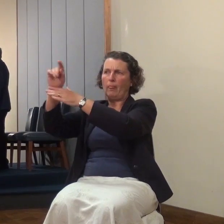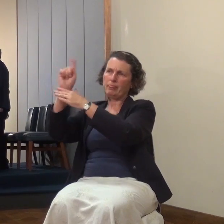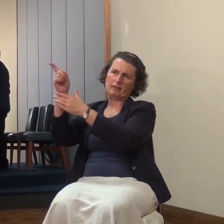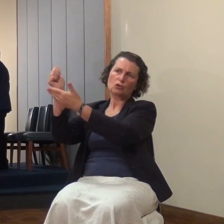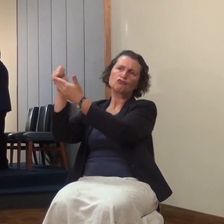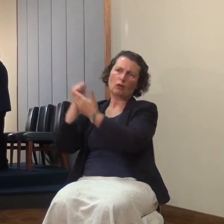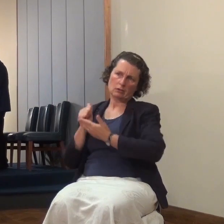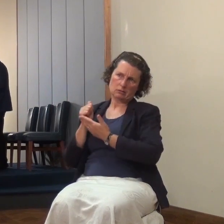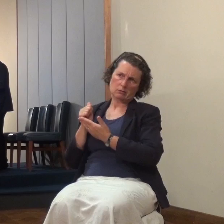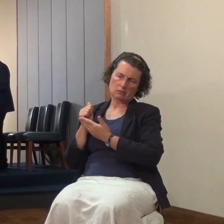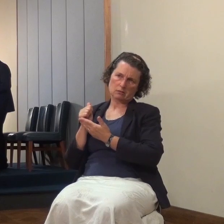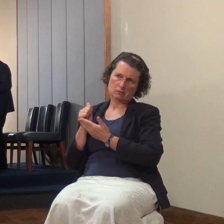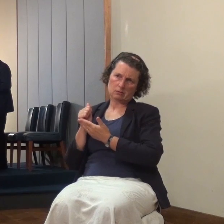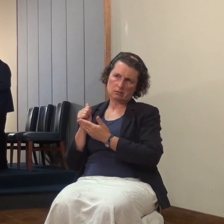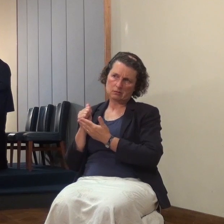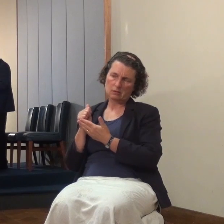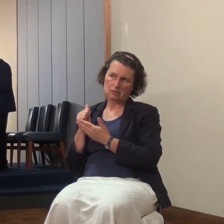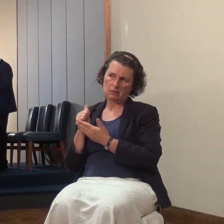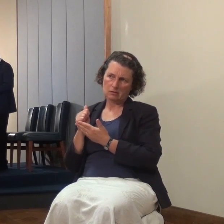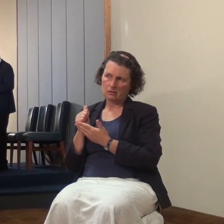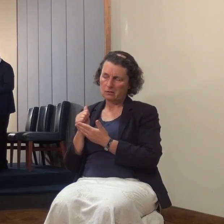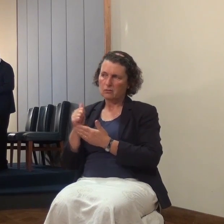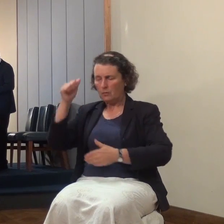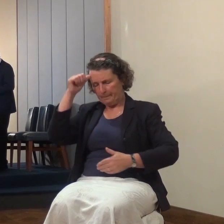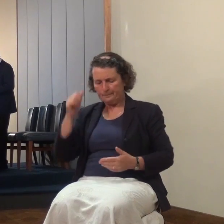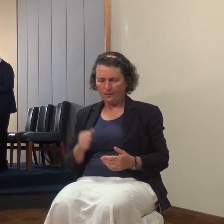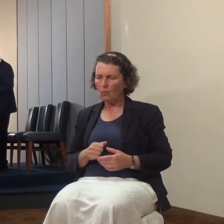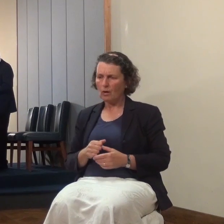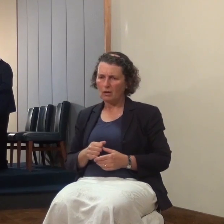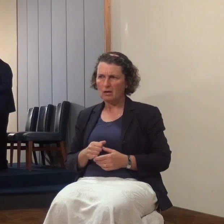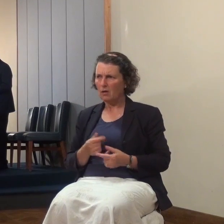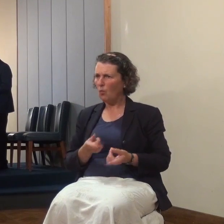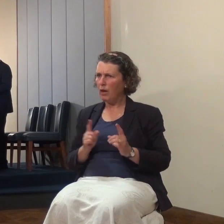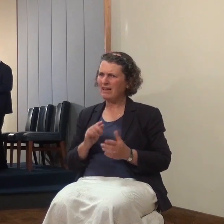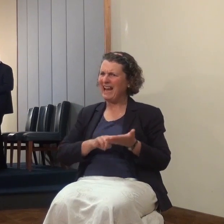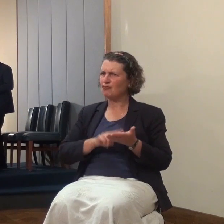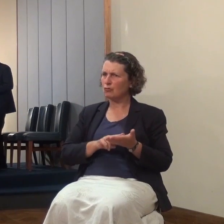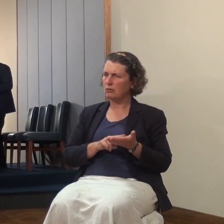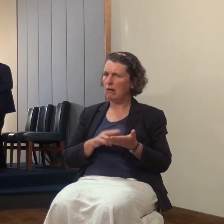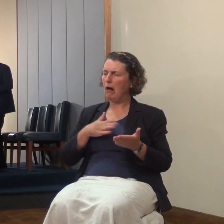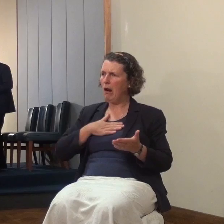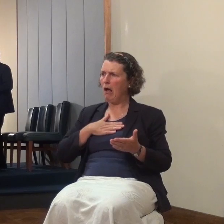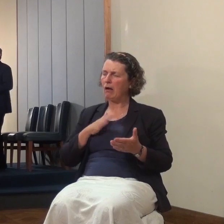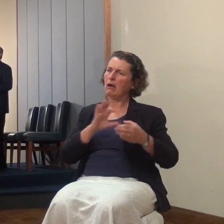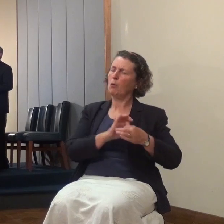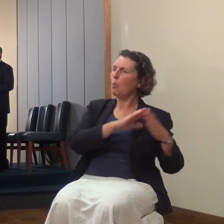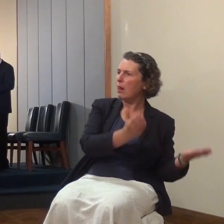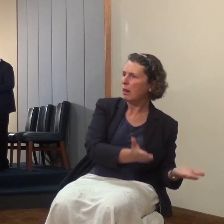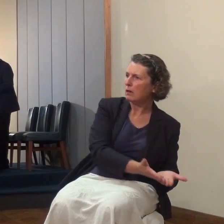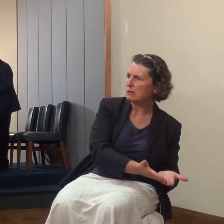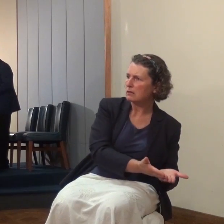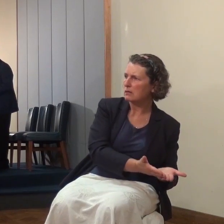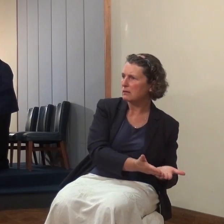commonly said that the Lord is always needing to wean us off attachment to this world. That's so true. Are we too